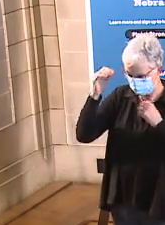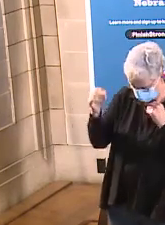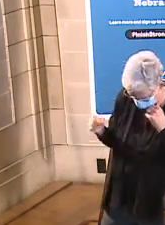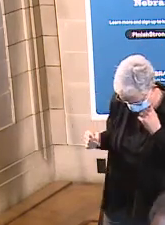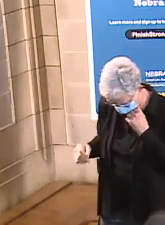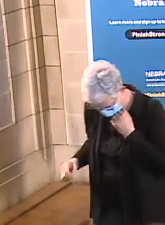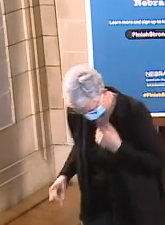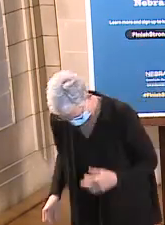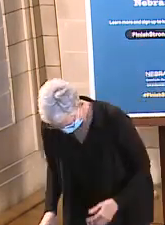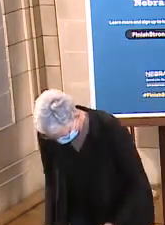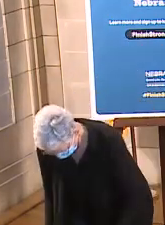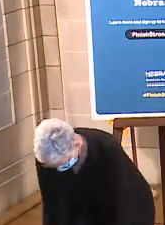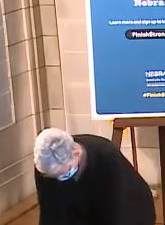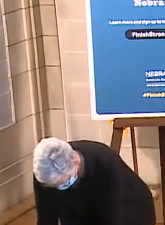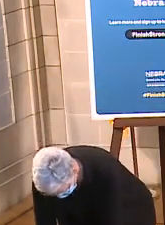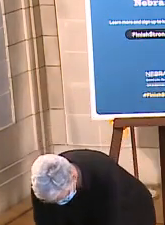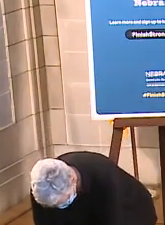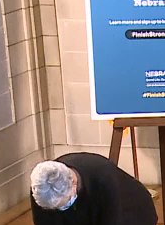Ryan, you want to move our podium here?